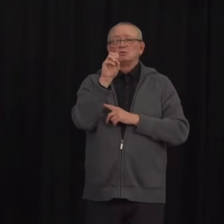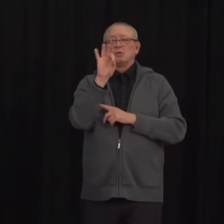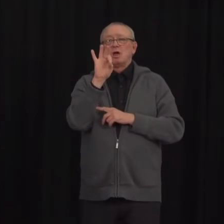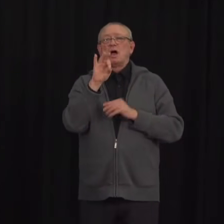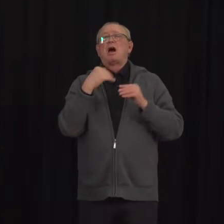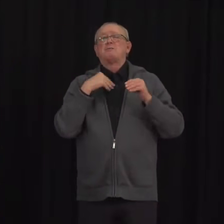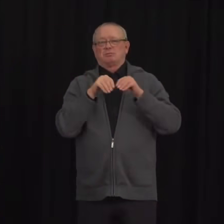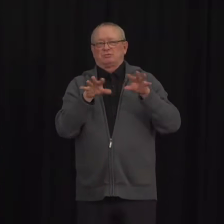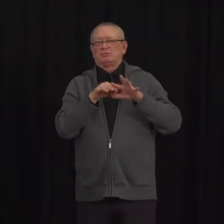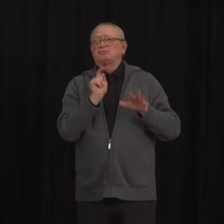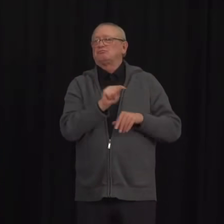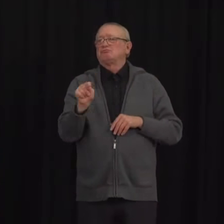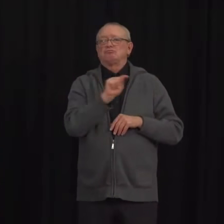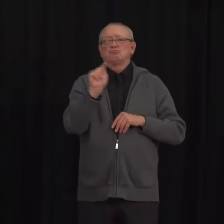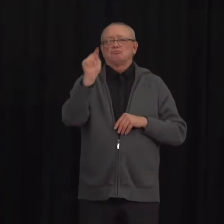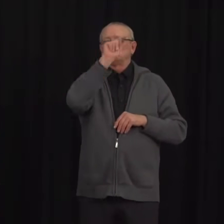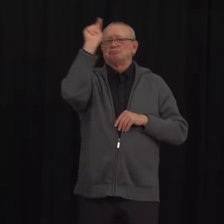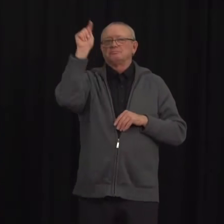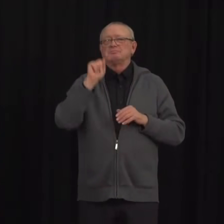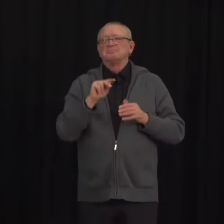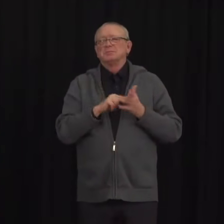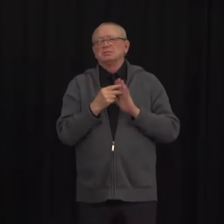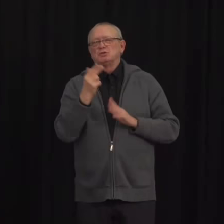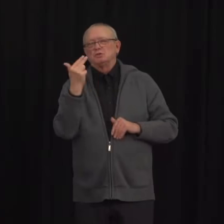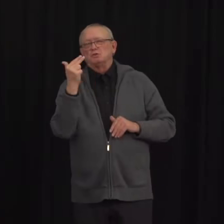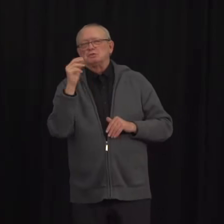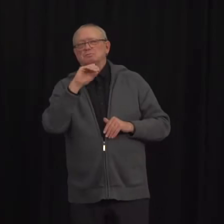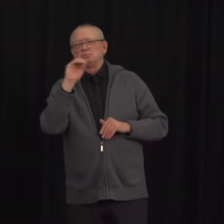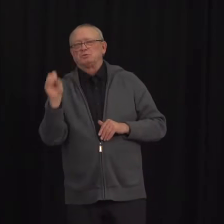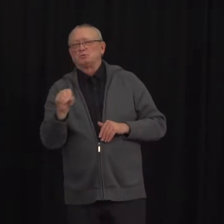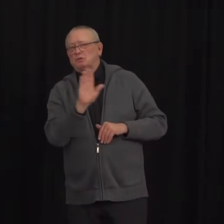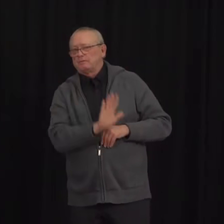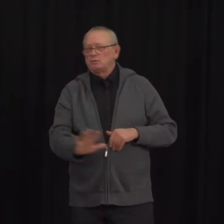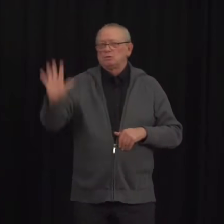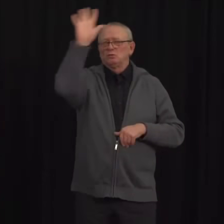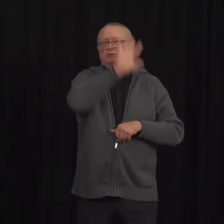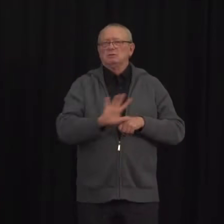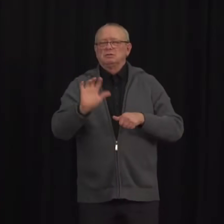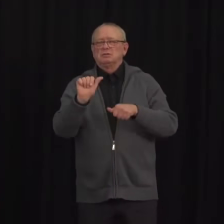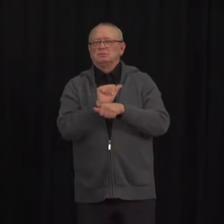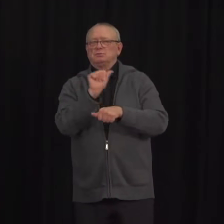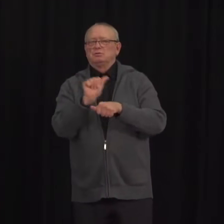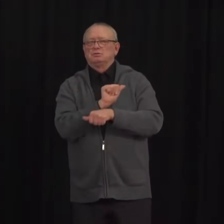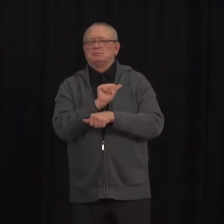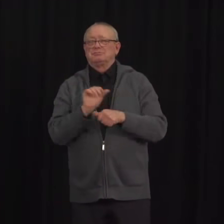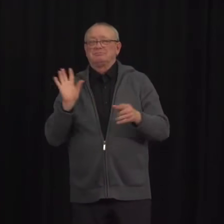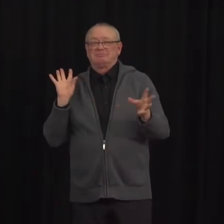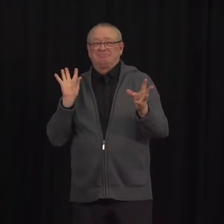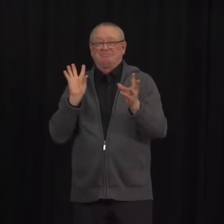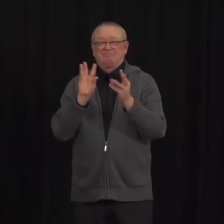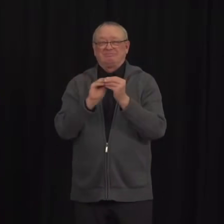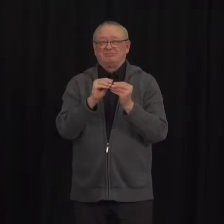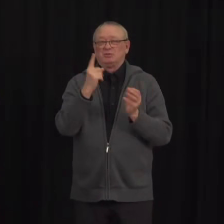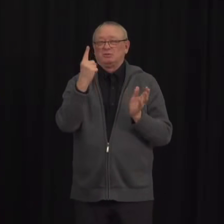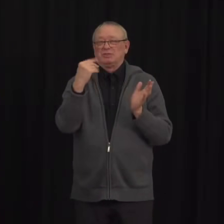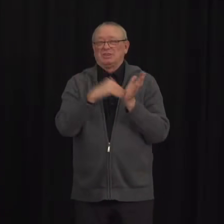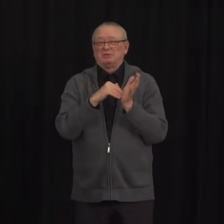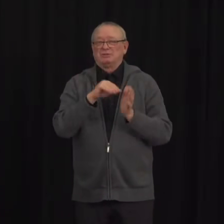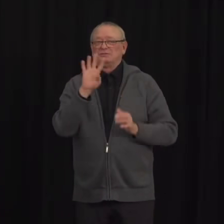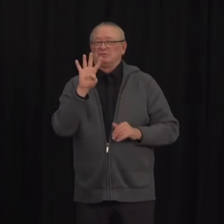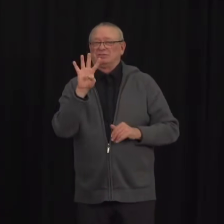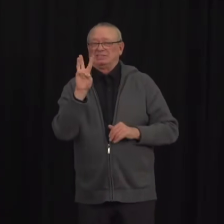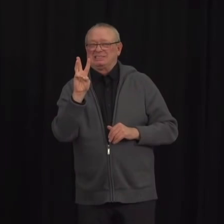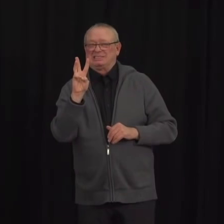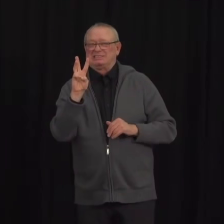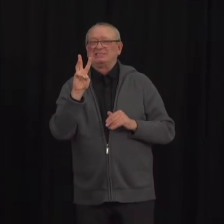all schools in Alberta. Currently, these schools have 1,046 active cases in total.